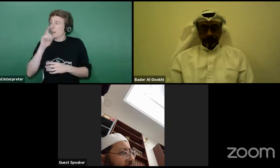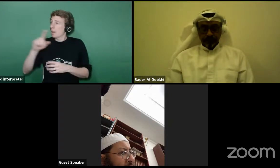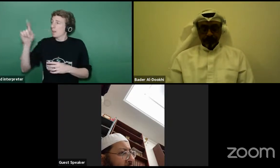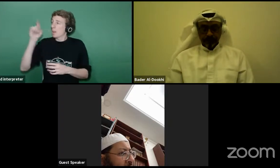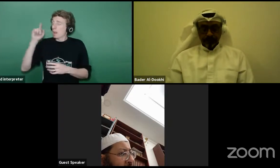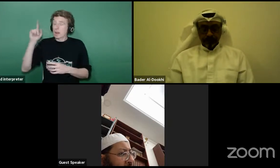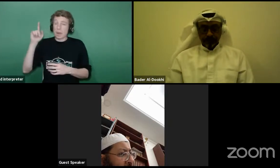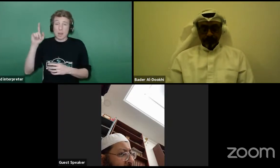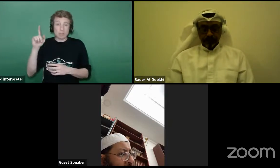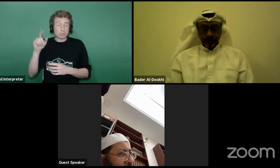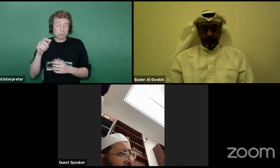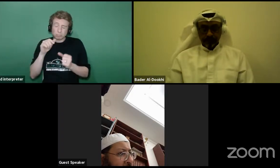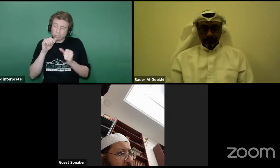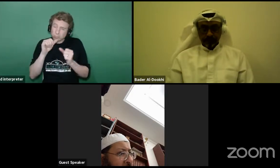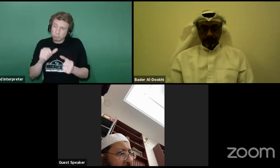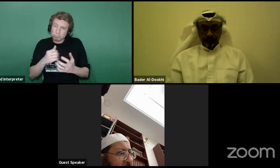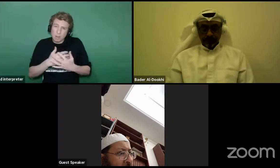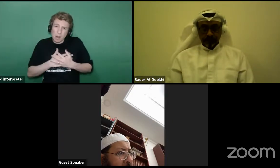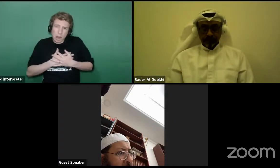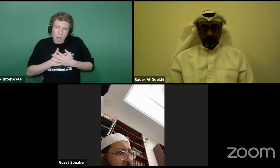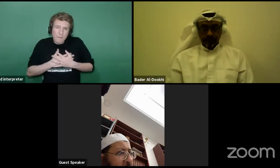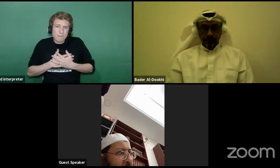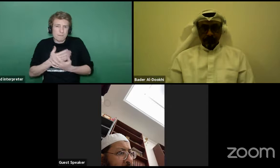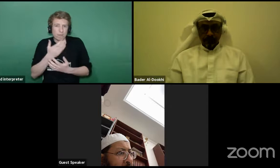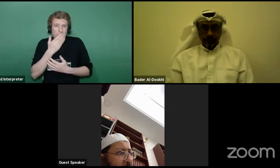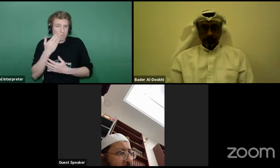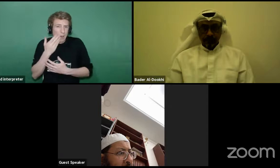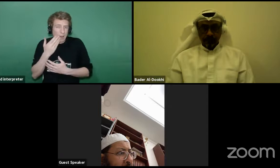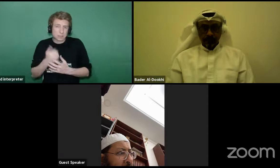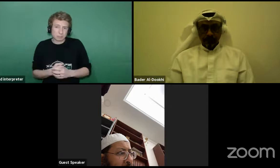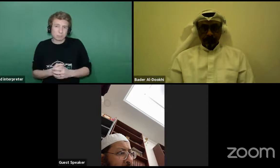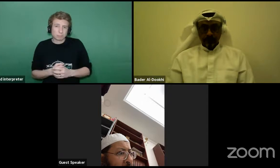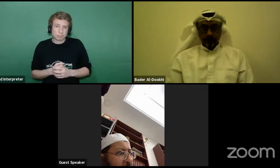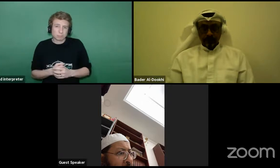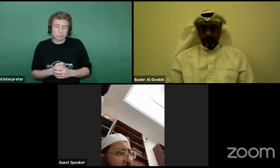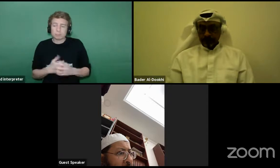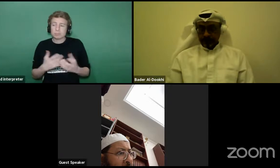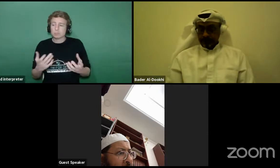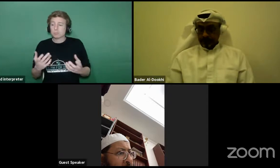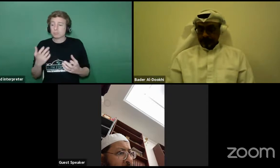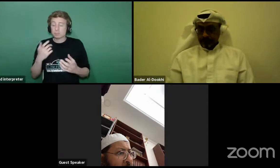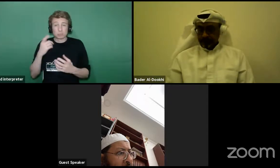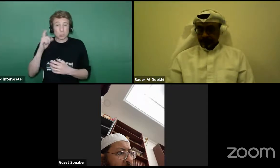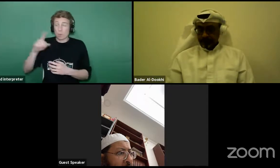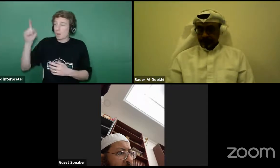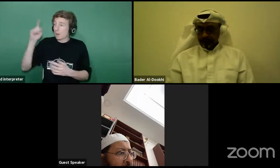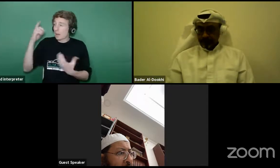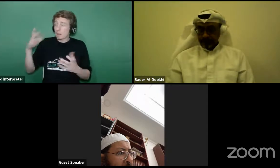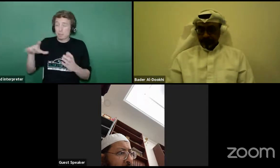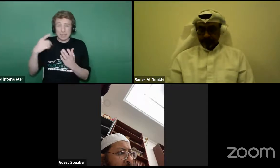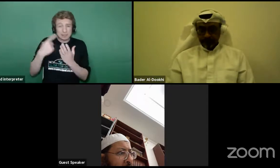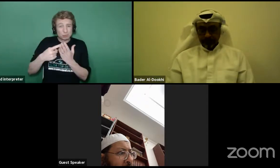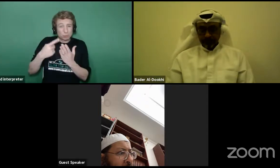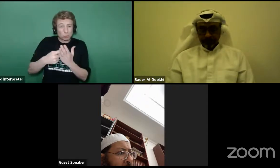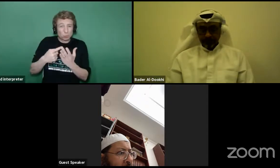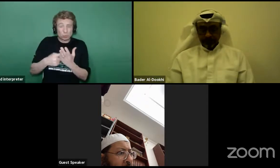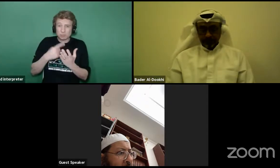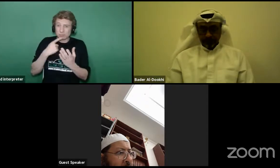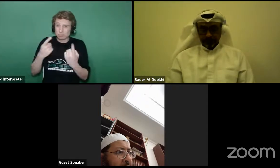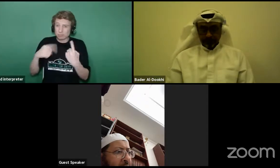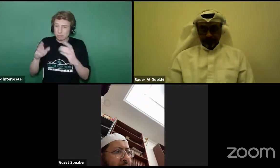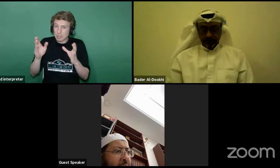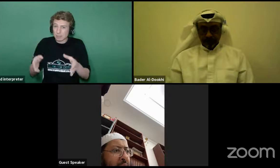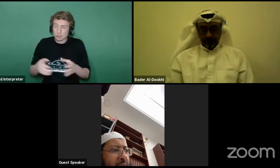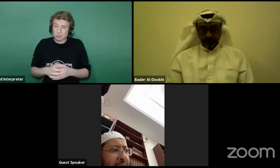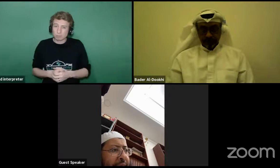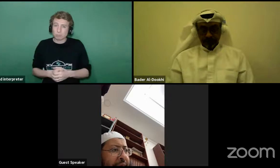of worship. And for this reason, He, the Most High, has legislated it. Allah loves that